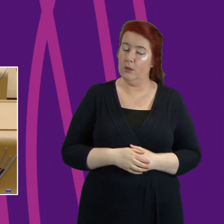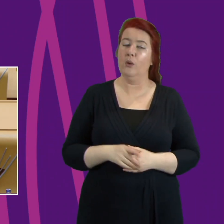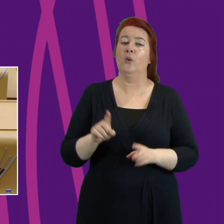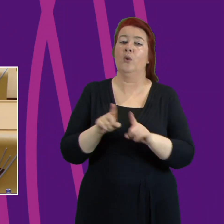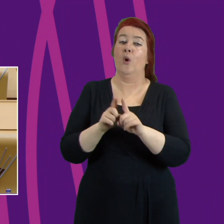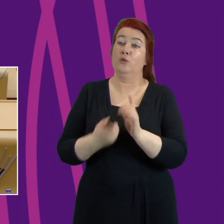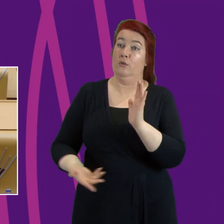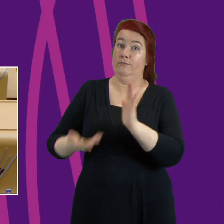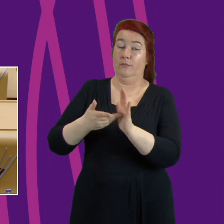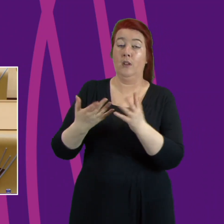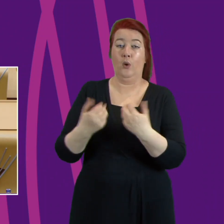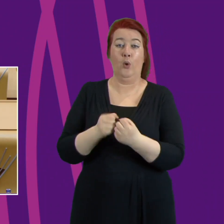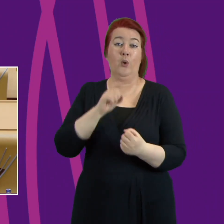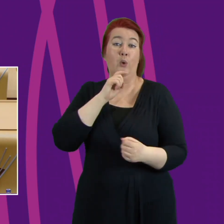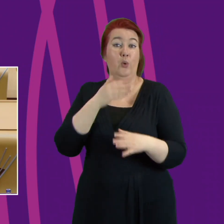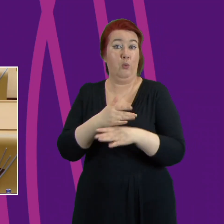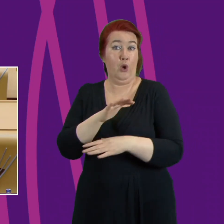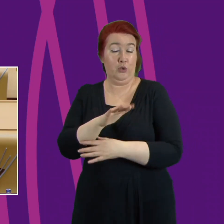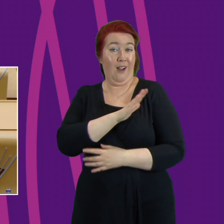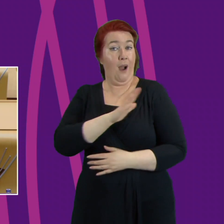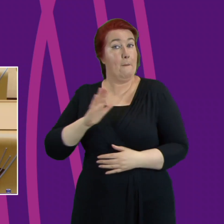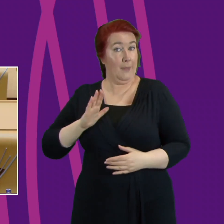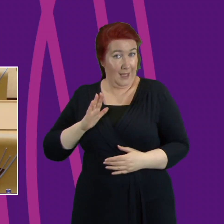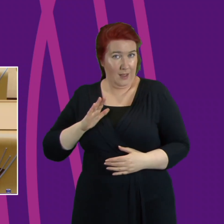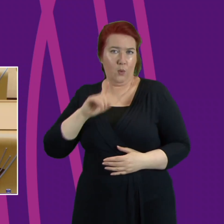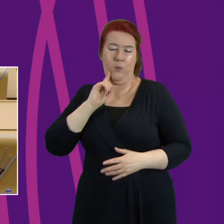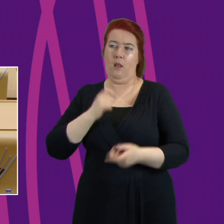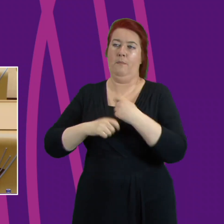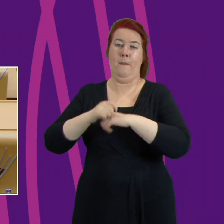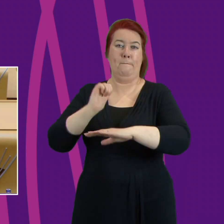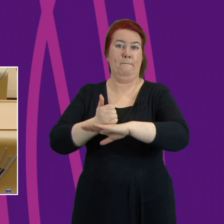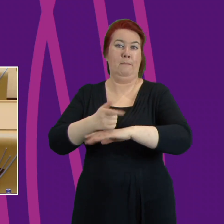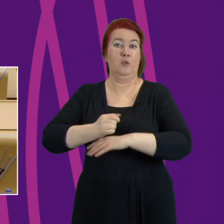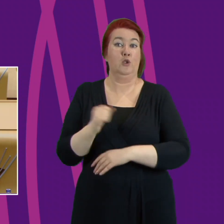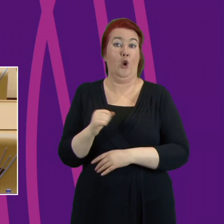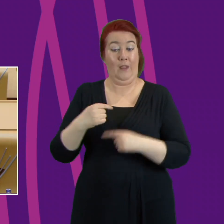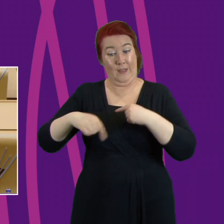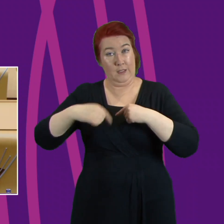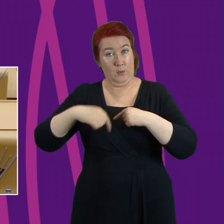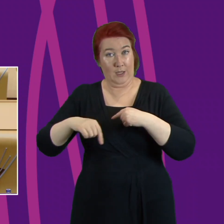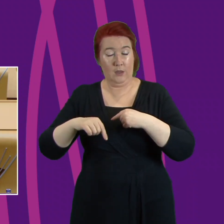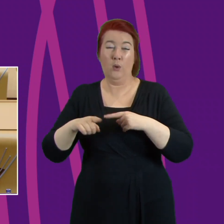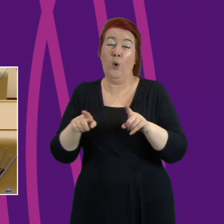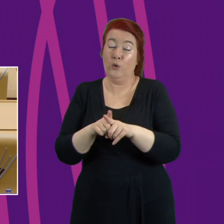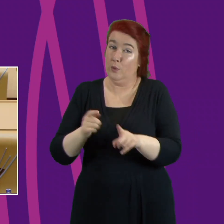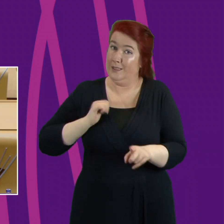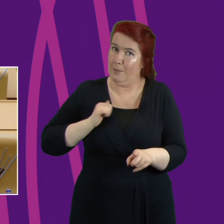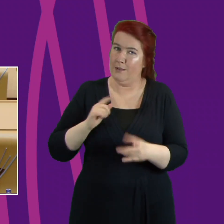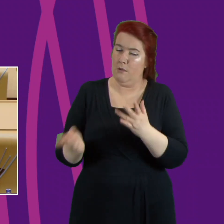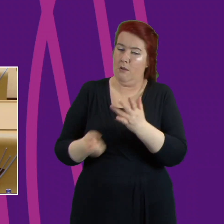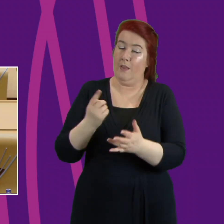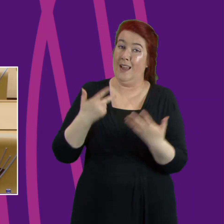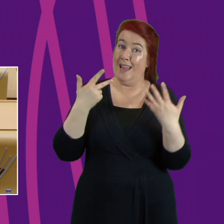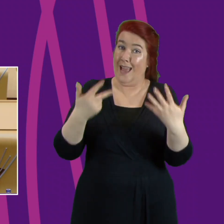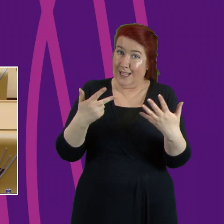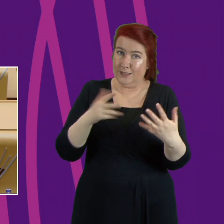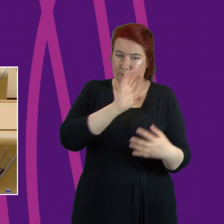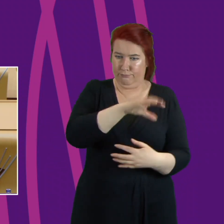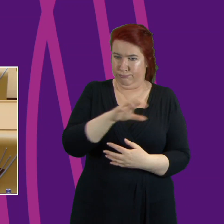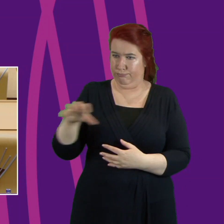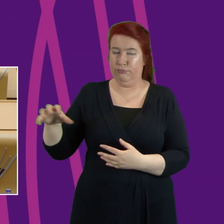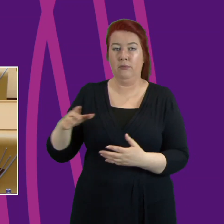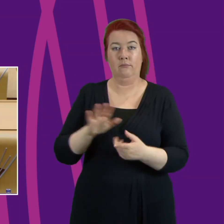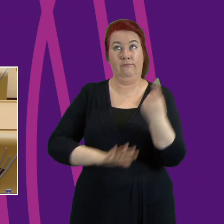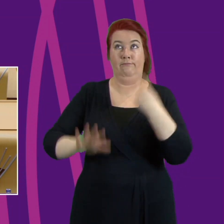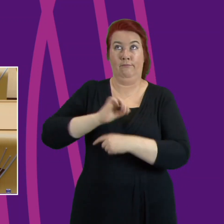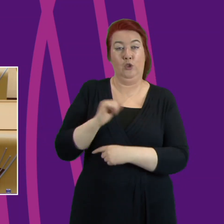personnel are going live in Scotland this week, and it is anticipated that a further 8 units will be live in Scotland within the next week